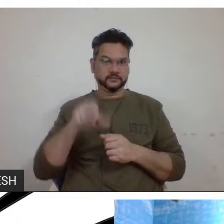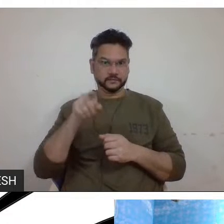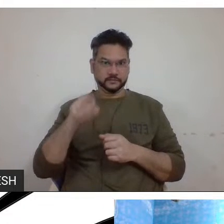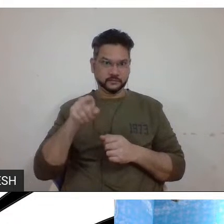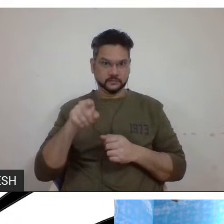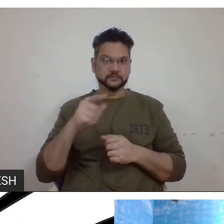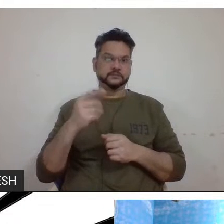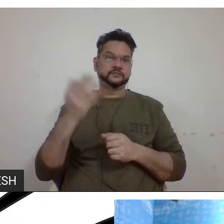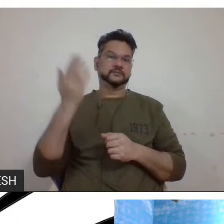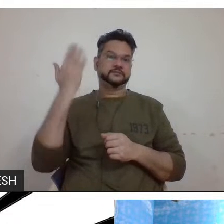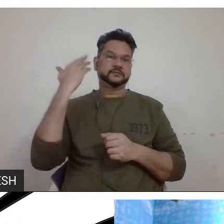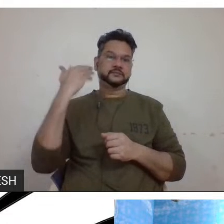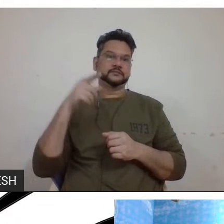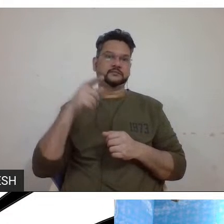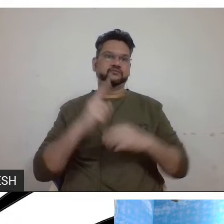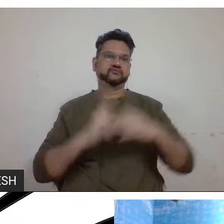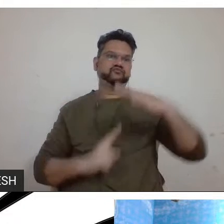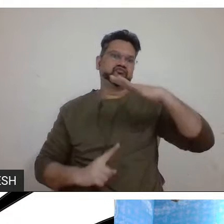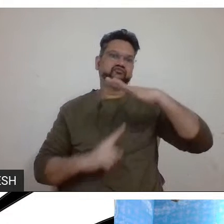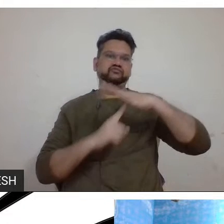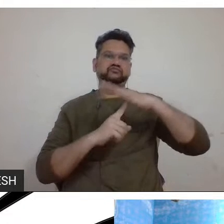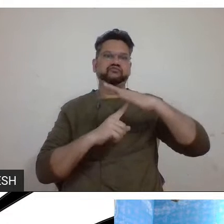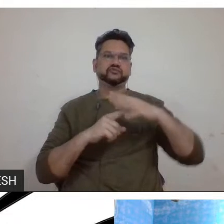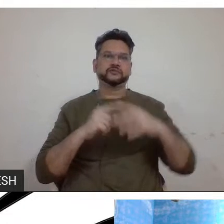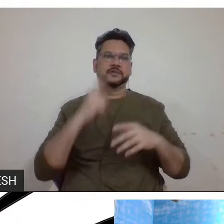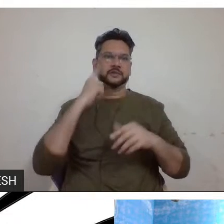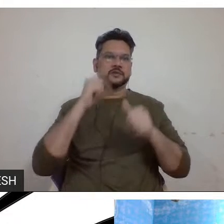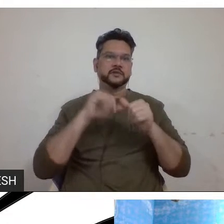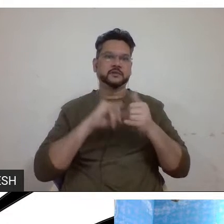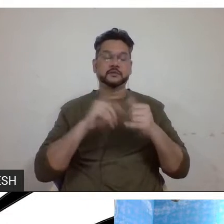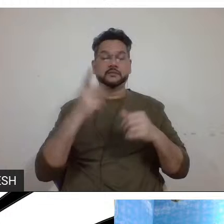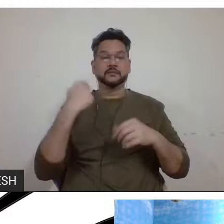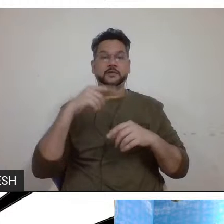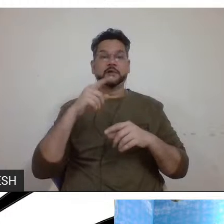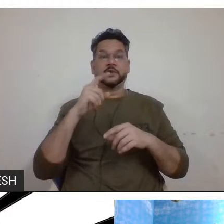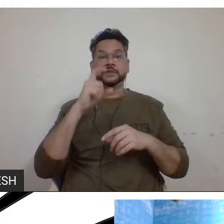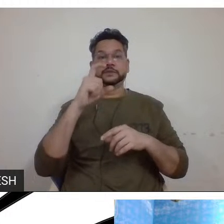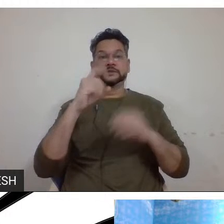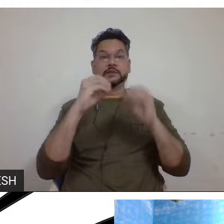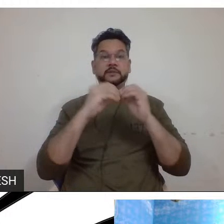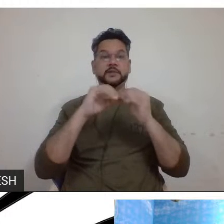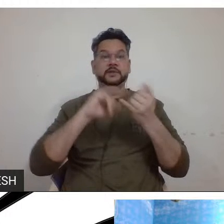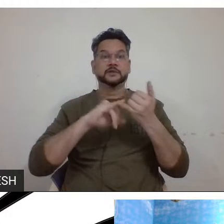all India topper in special category in CBSE 12 board 20.